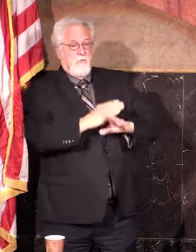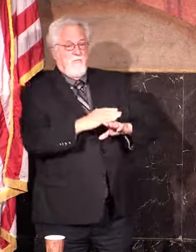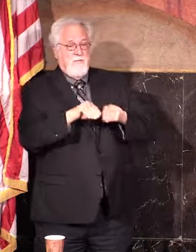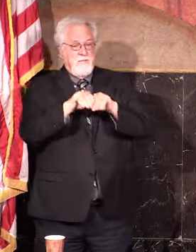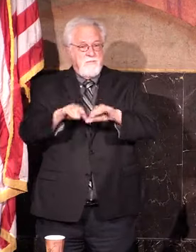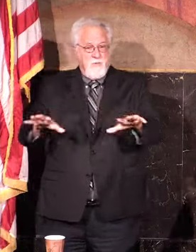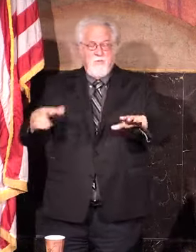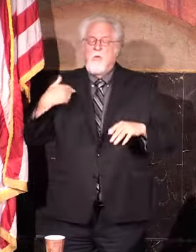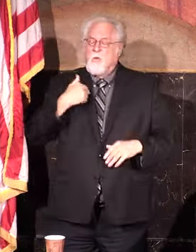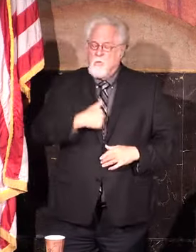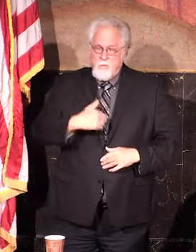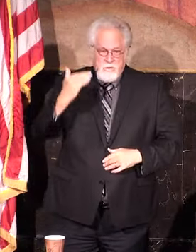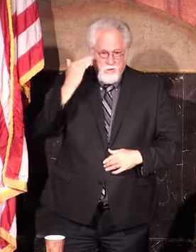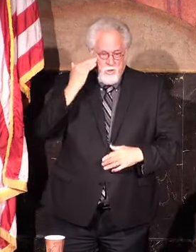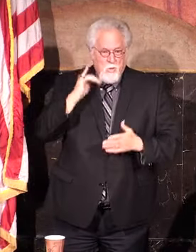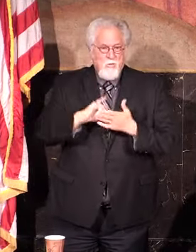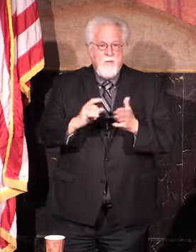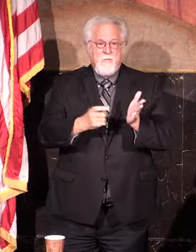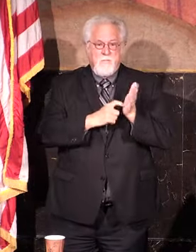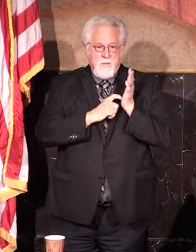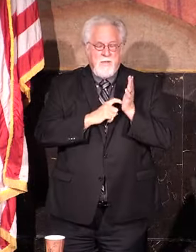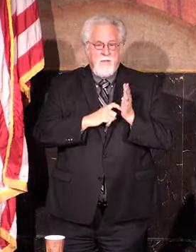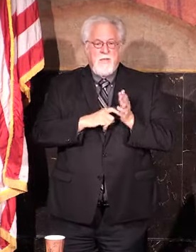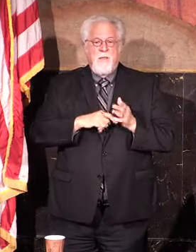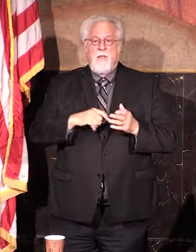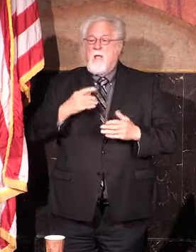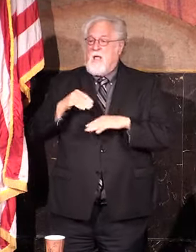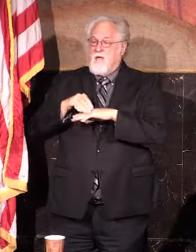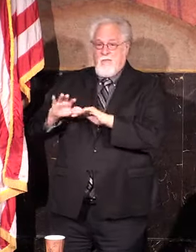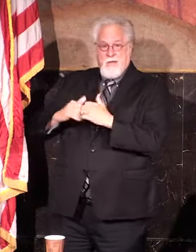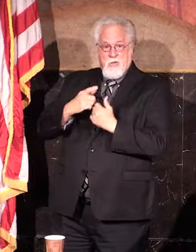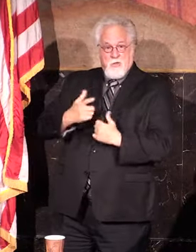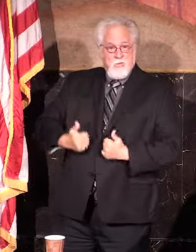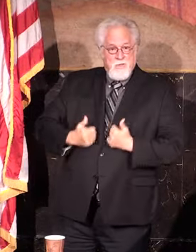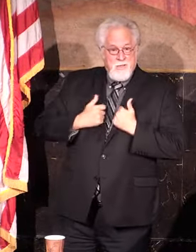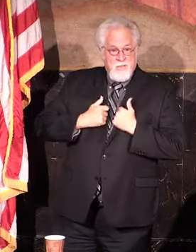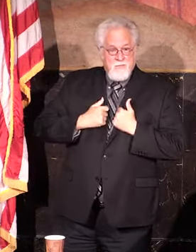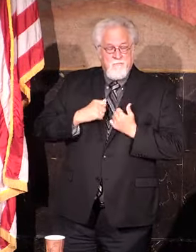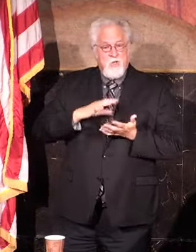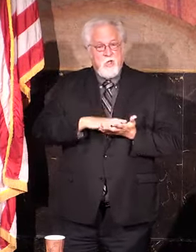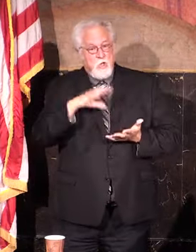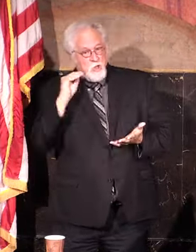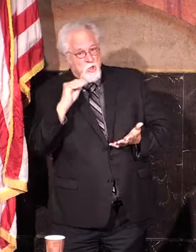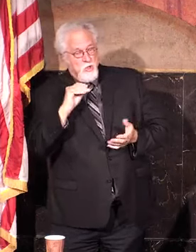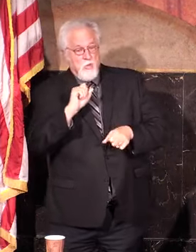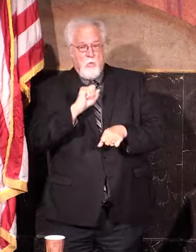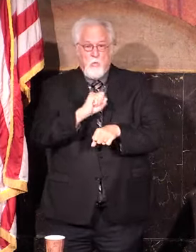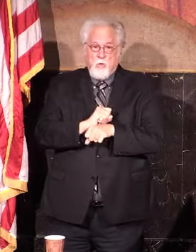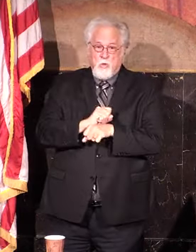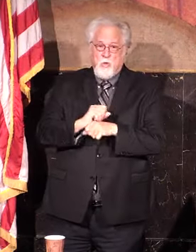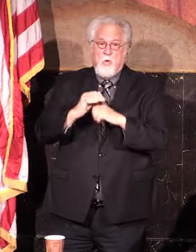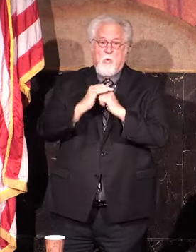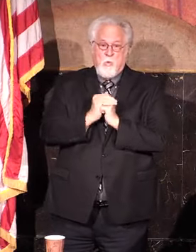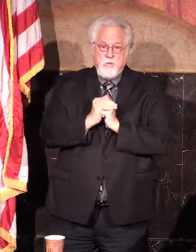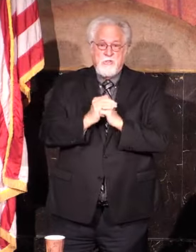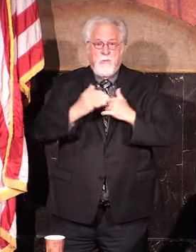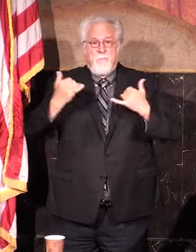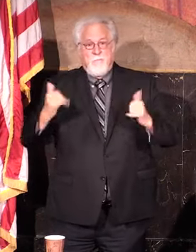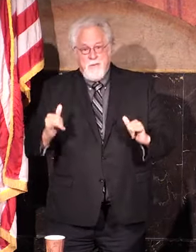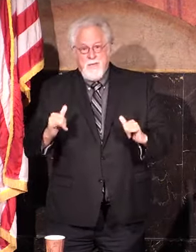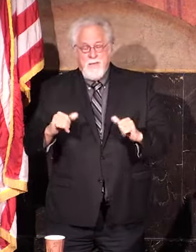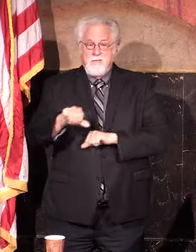are aware that these mandates may affect how we live, learn, work, worship, play, socialize with